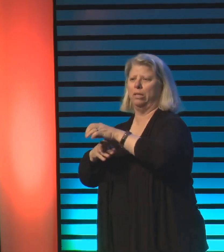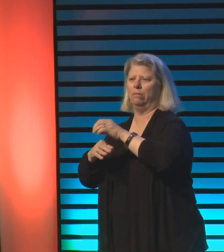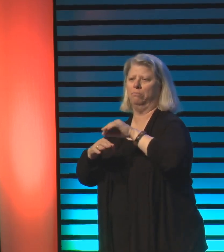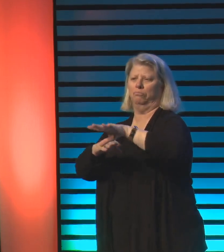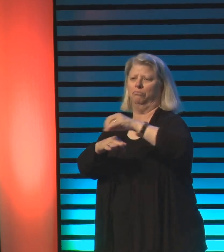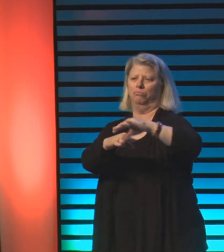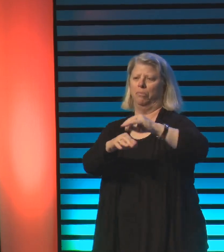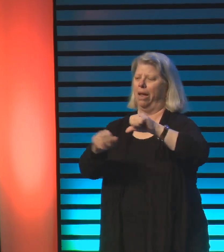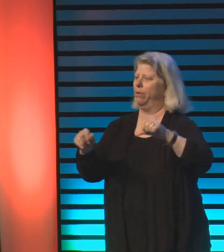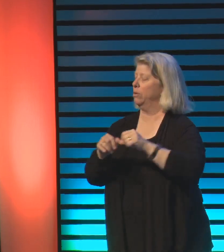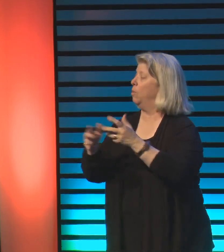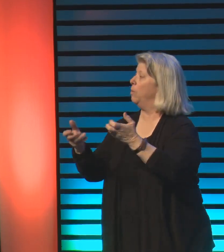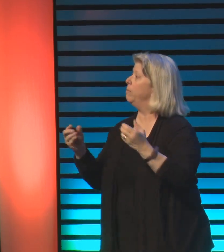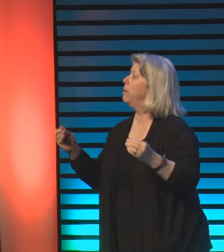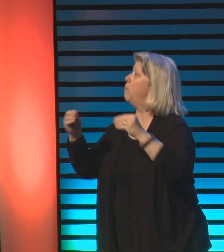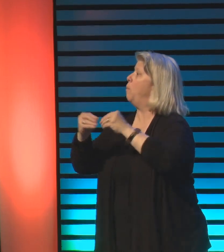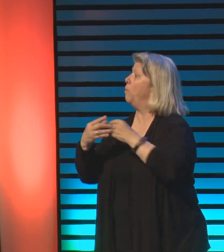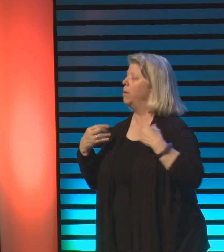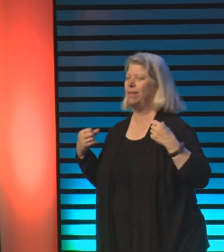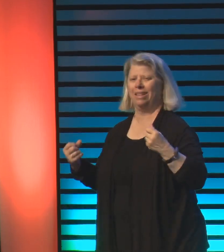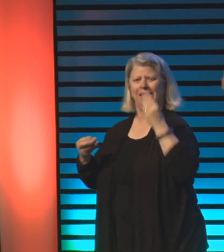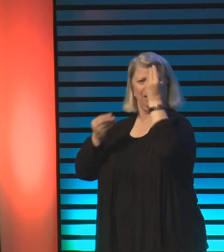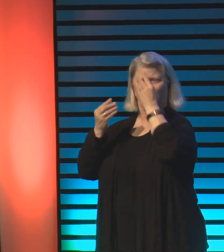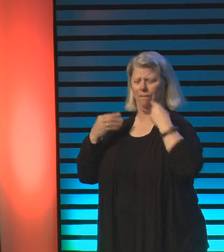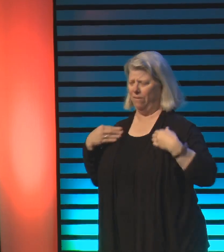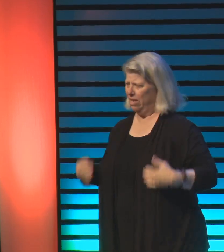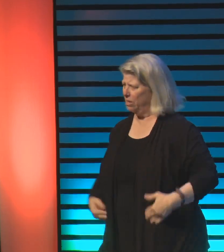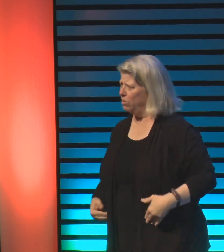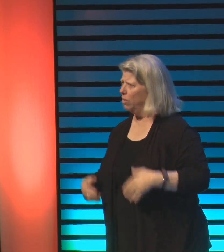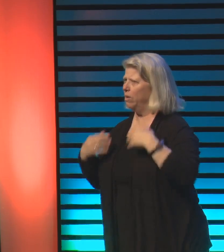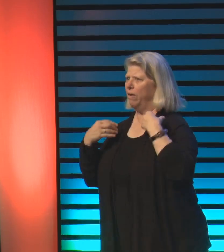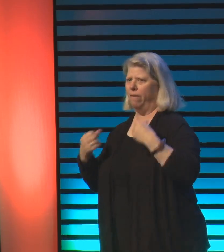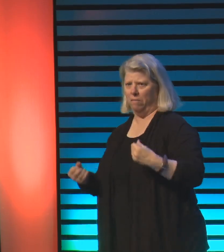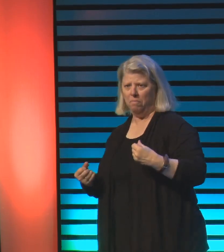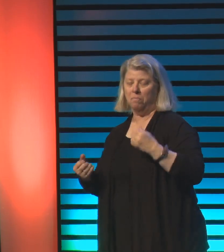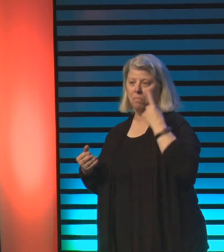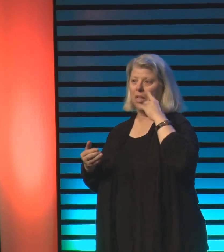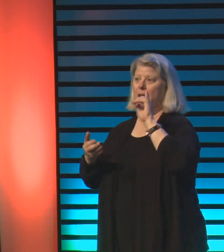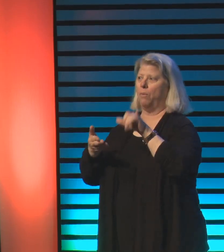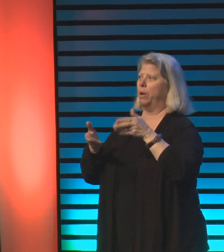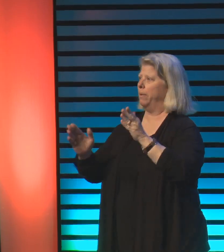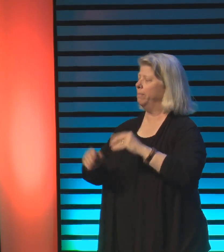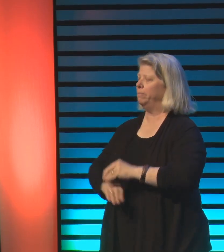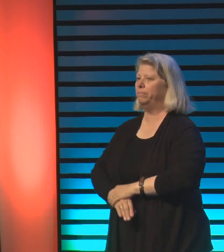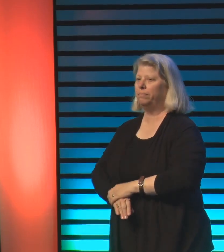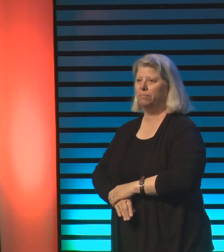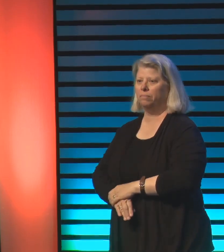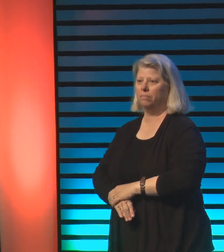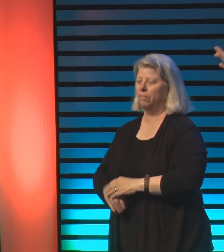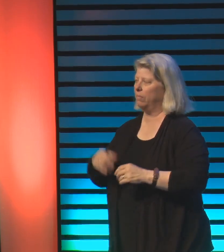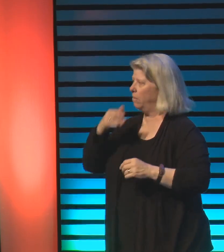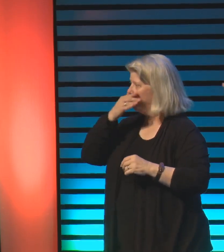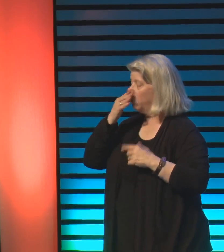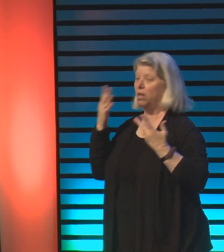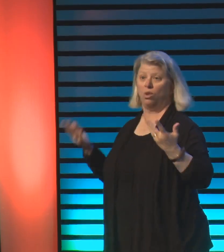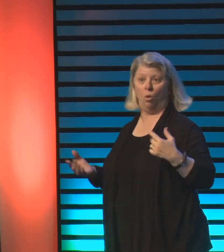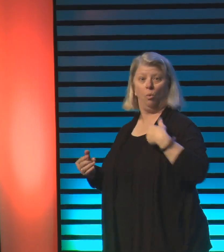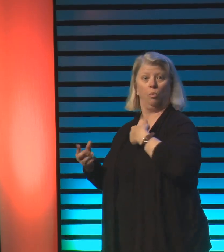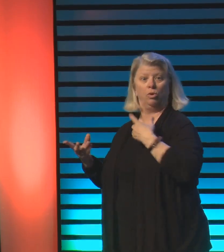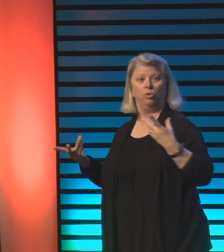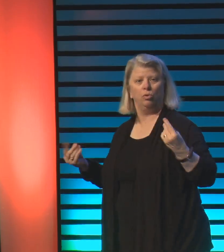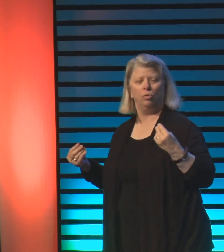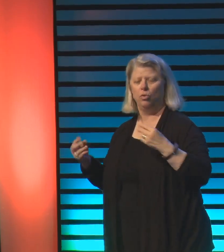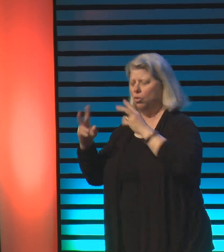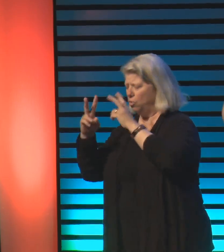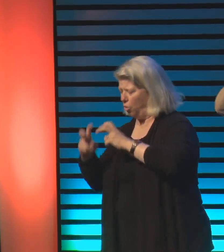want to be healthy, right? You think about your whole physical health, and you can think this way, all right? And so what we're going to do is we're going to look